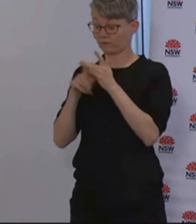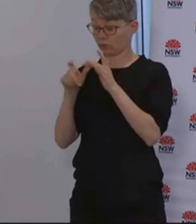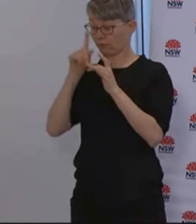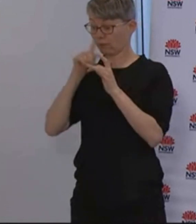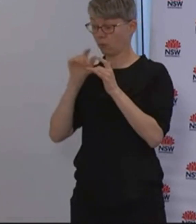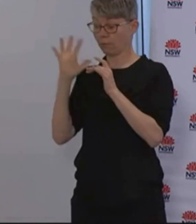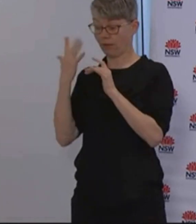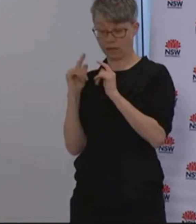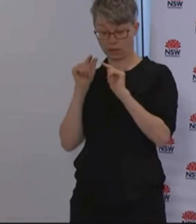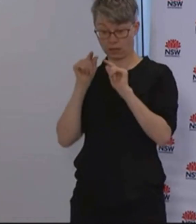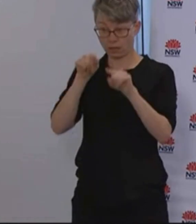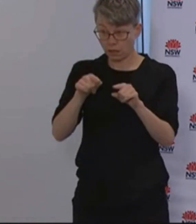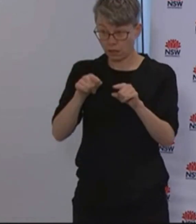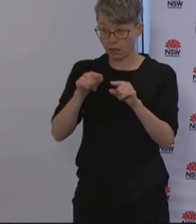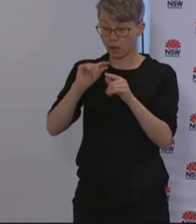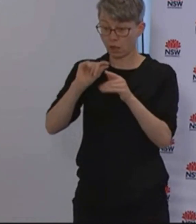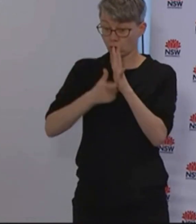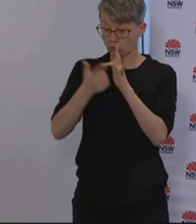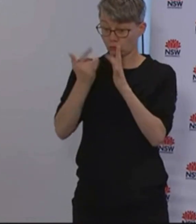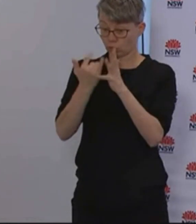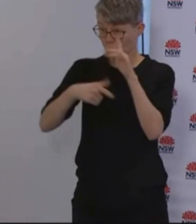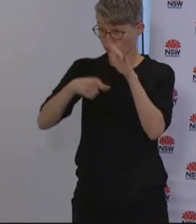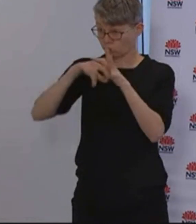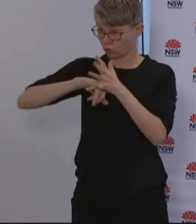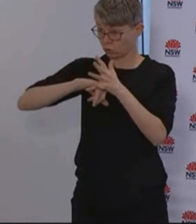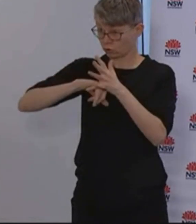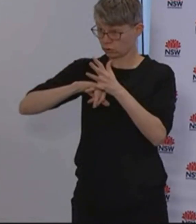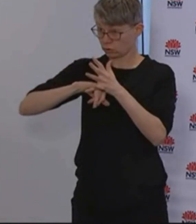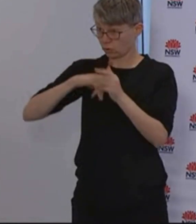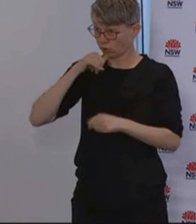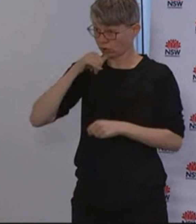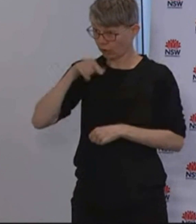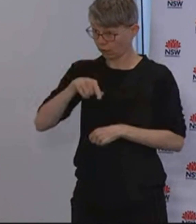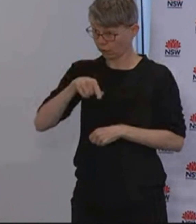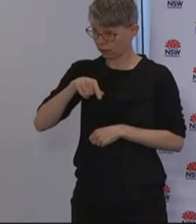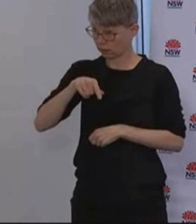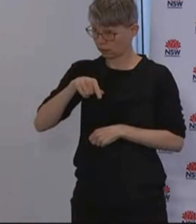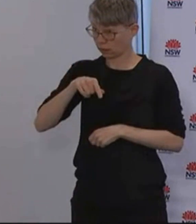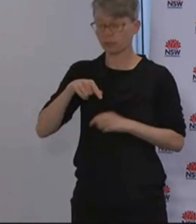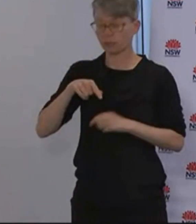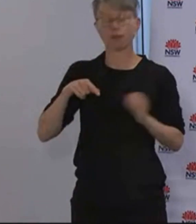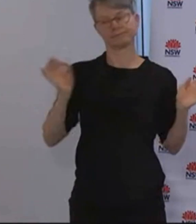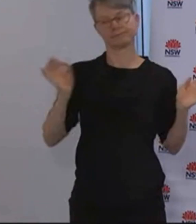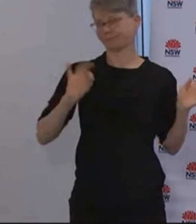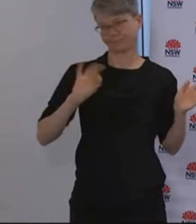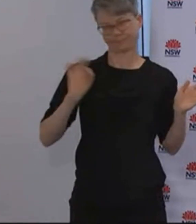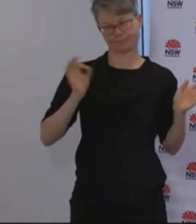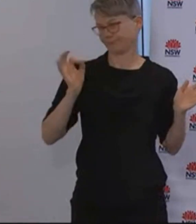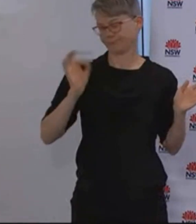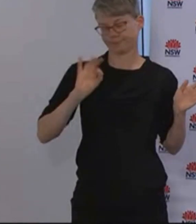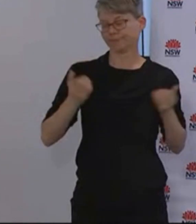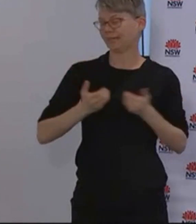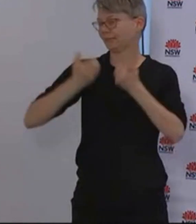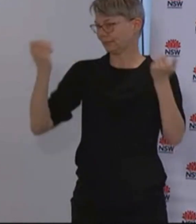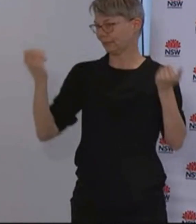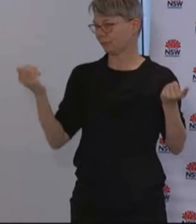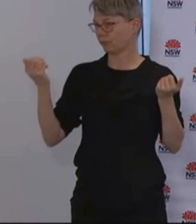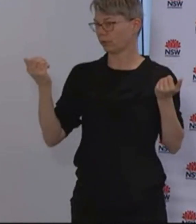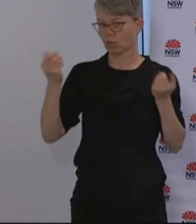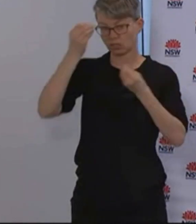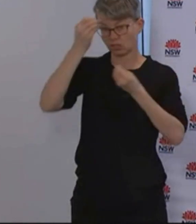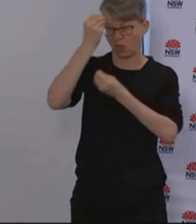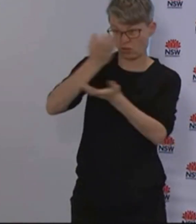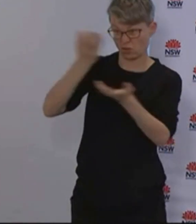Hotel? No, they had not. So these are just separate venues that be on alert.